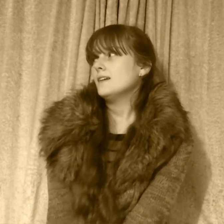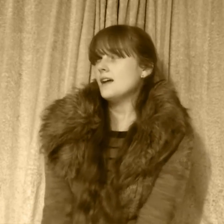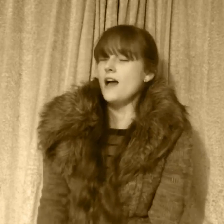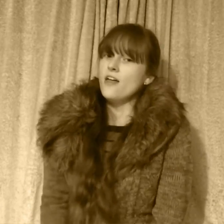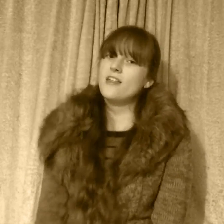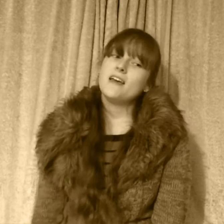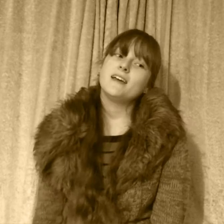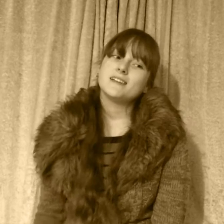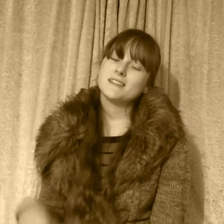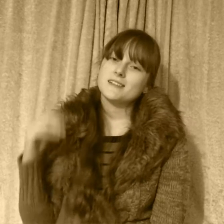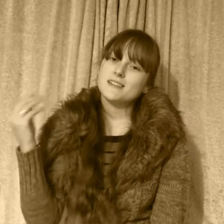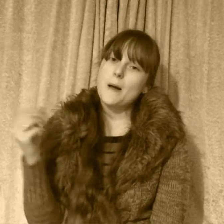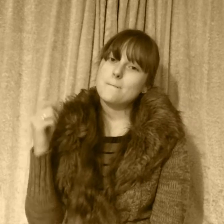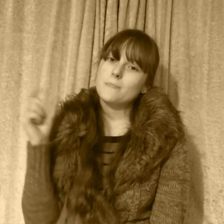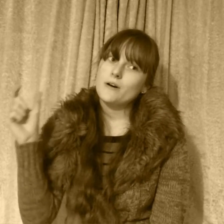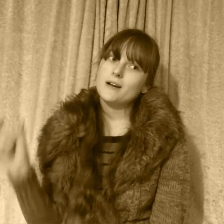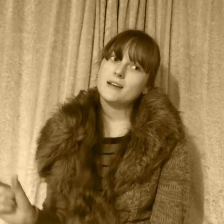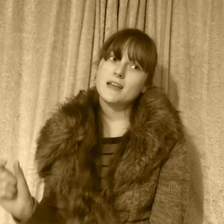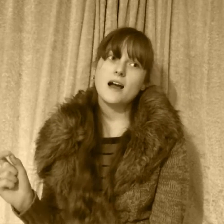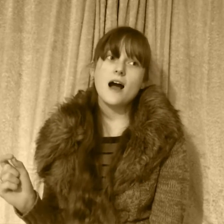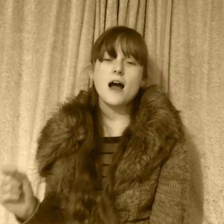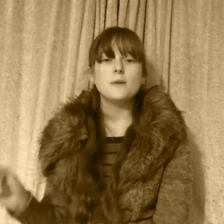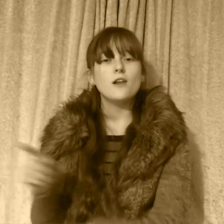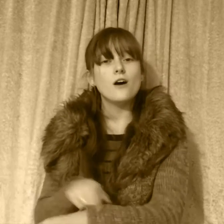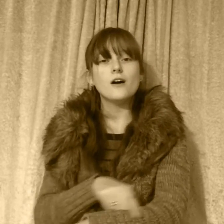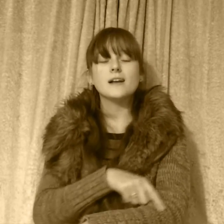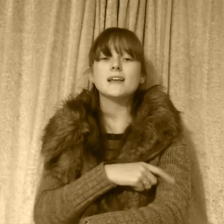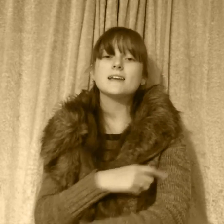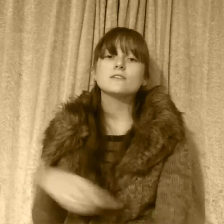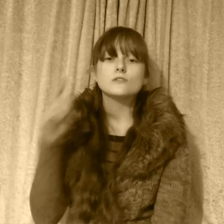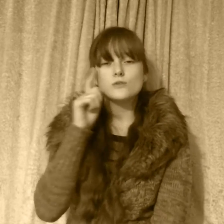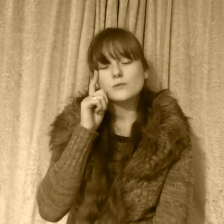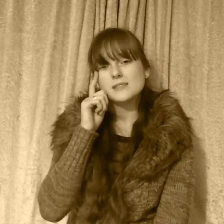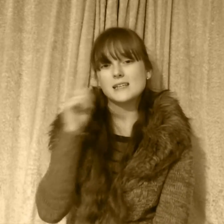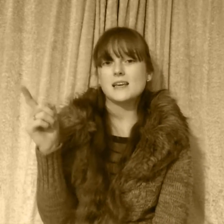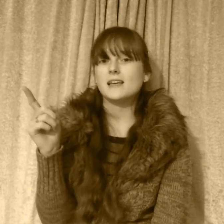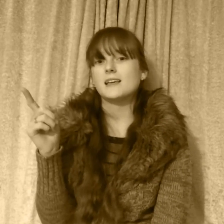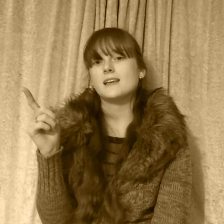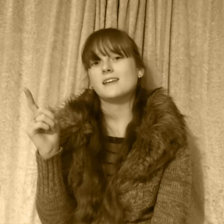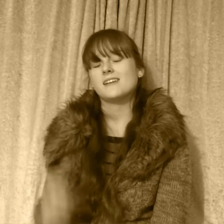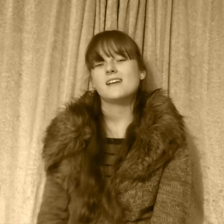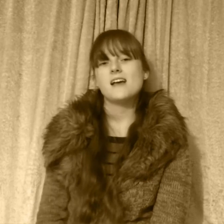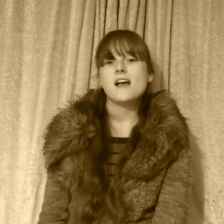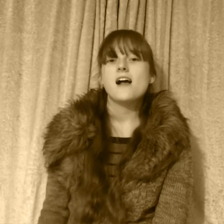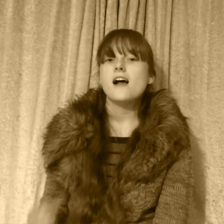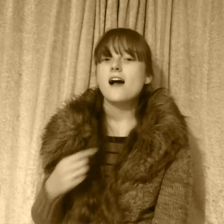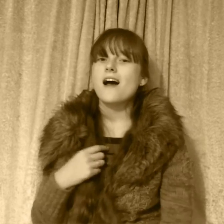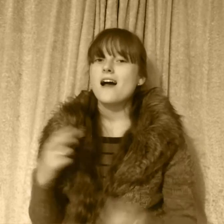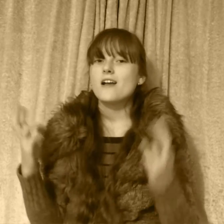There's a somebody I'm longing to see I